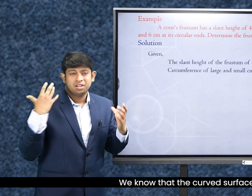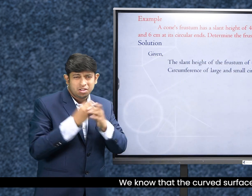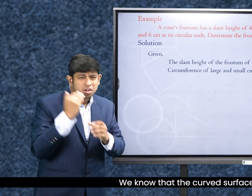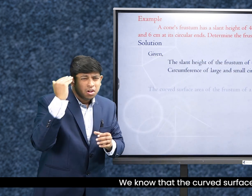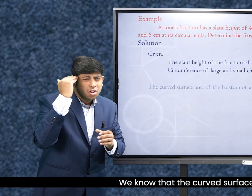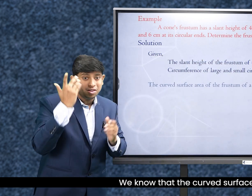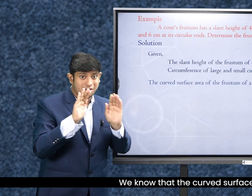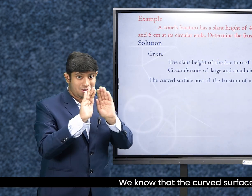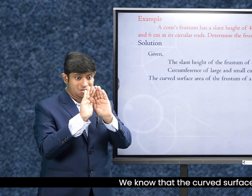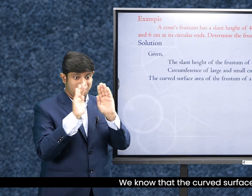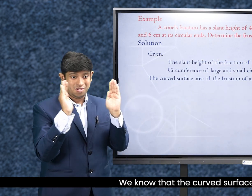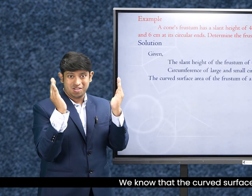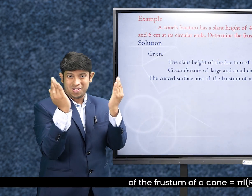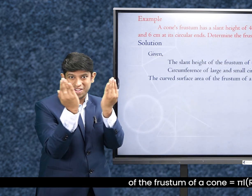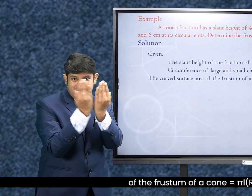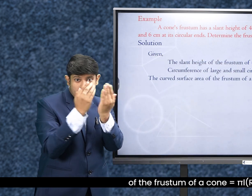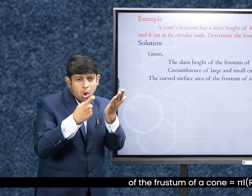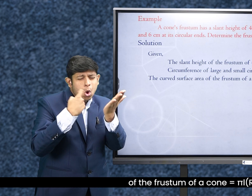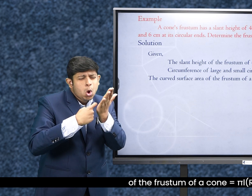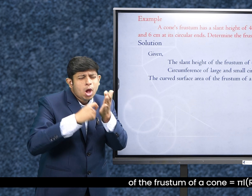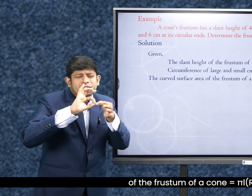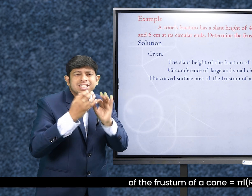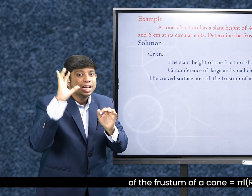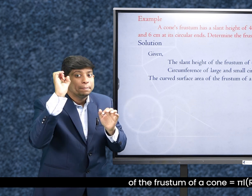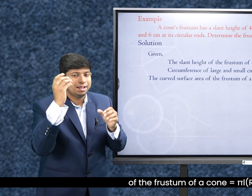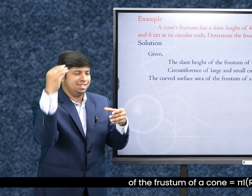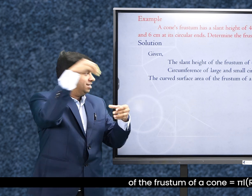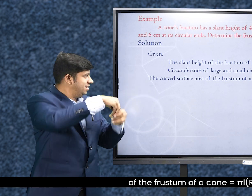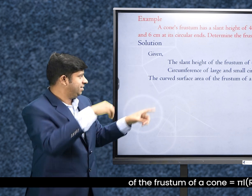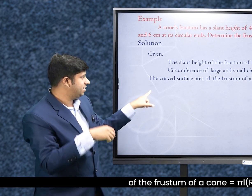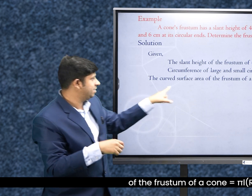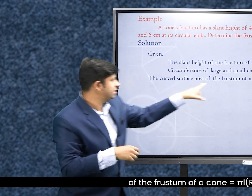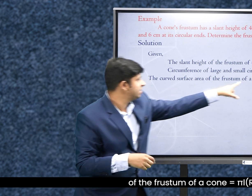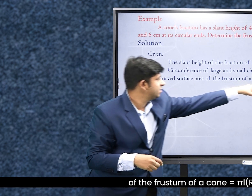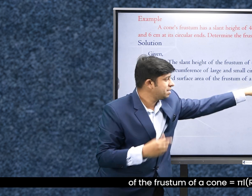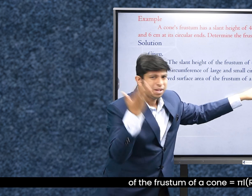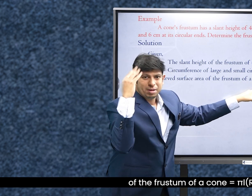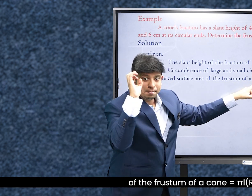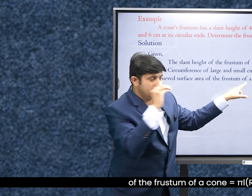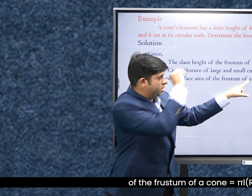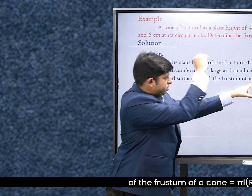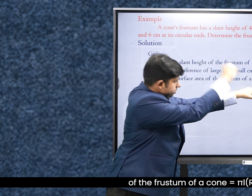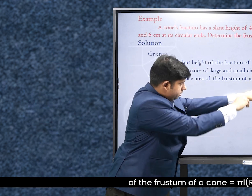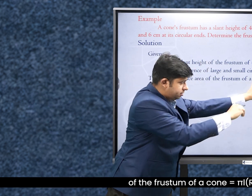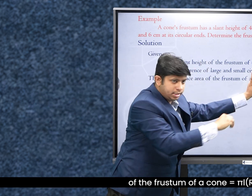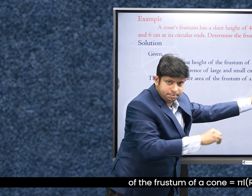We know that the curved surface area of the frustum of a cone is equal to pi L into r plus r.